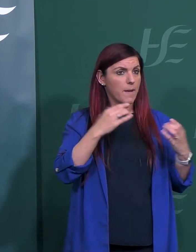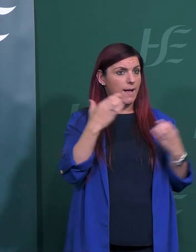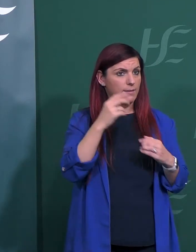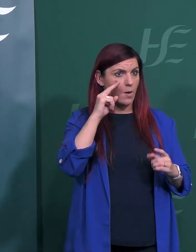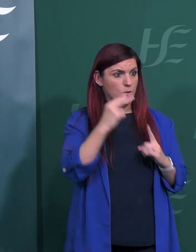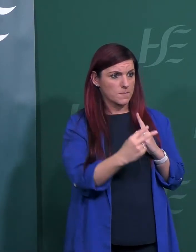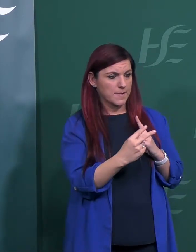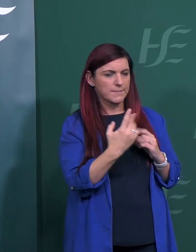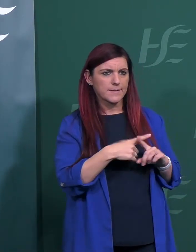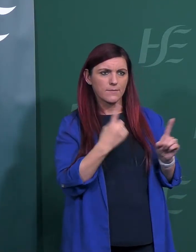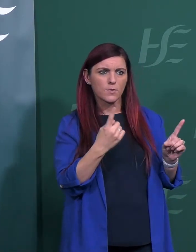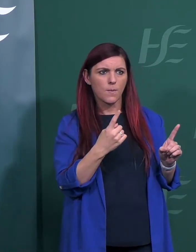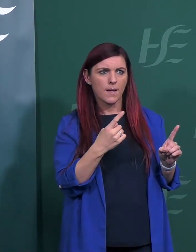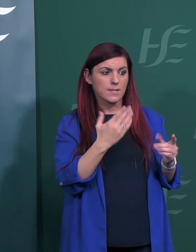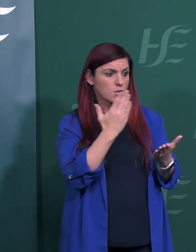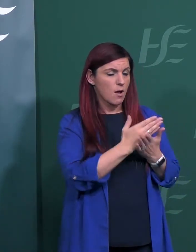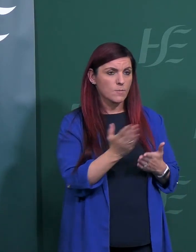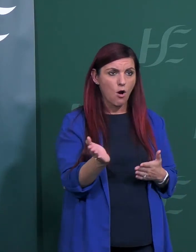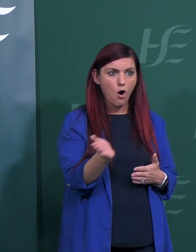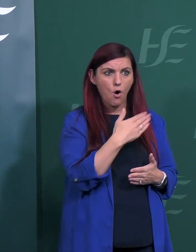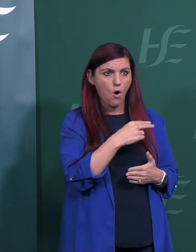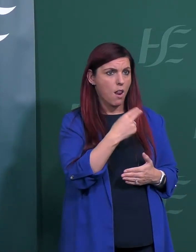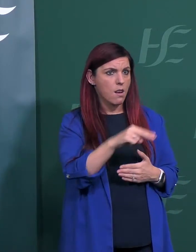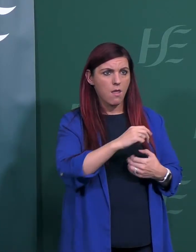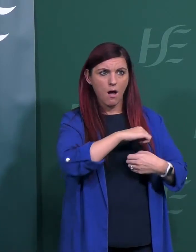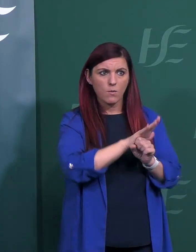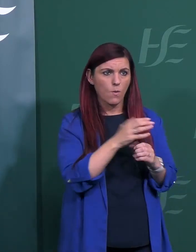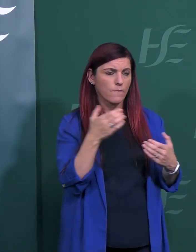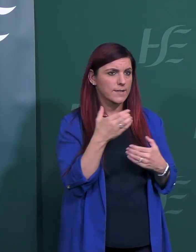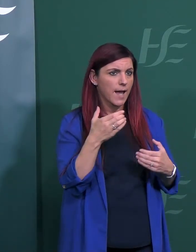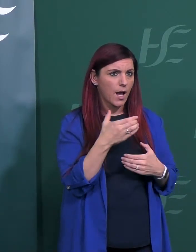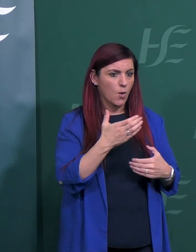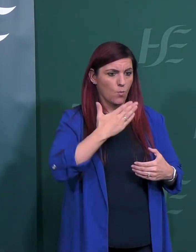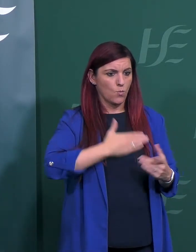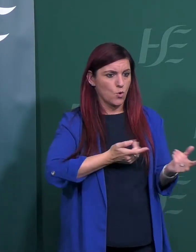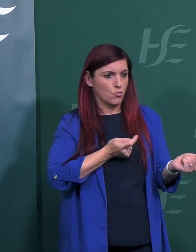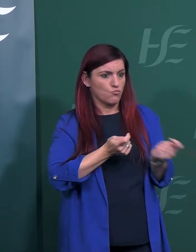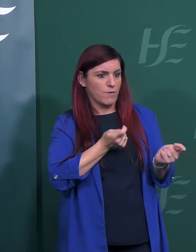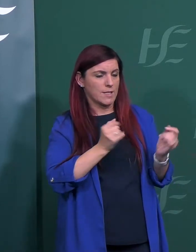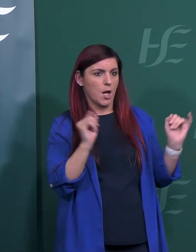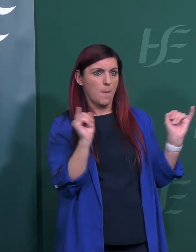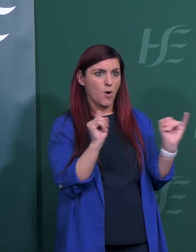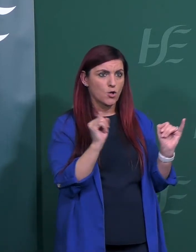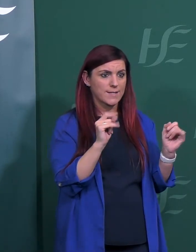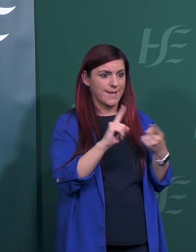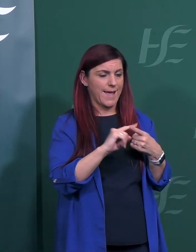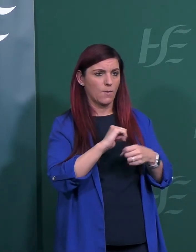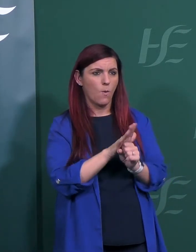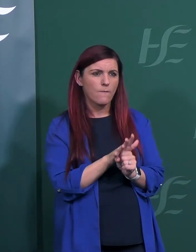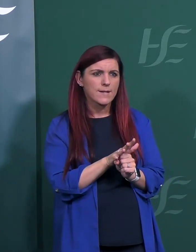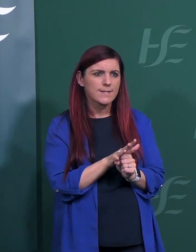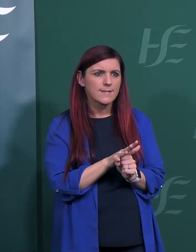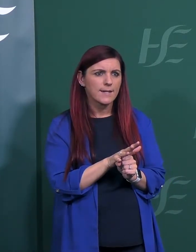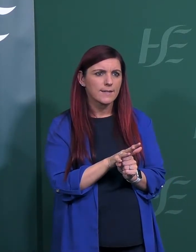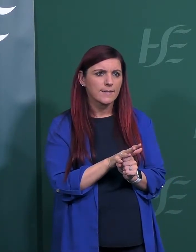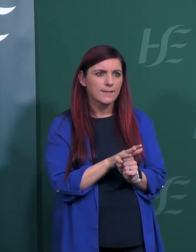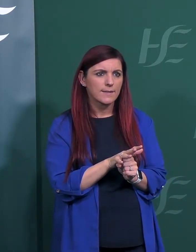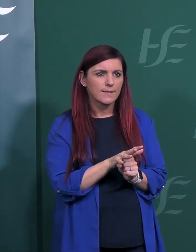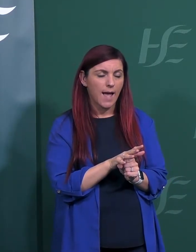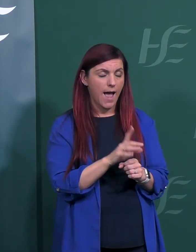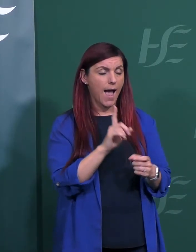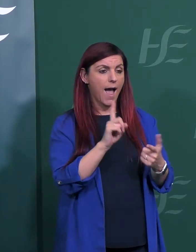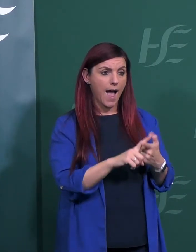perspective, we had ceased all non-COVID care and we're just treating urgent care and COVID patients. But